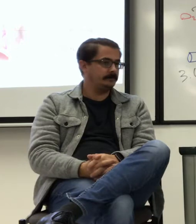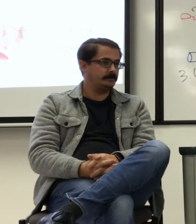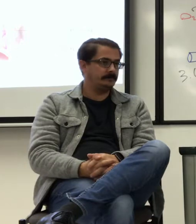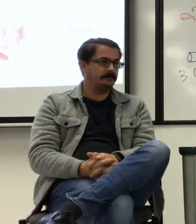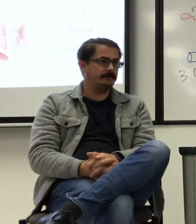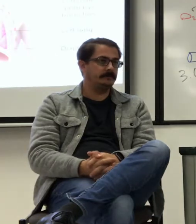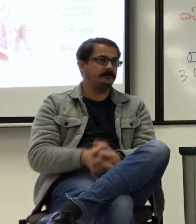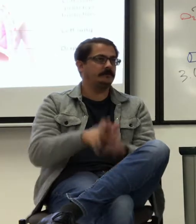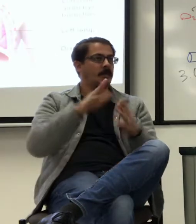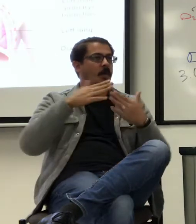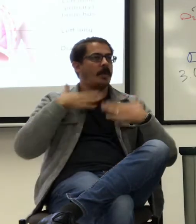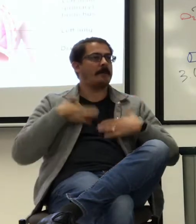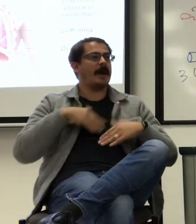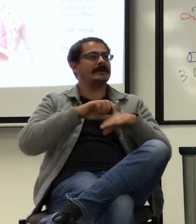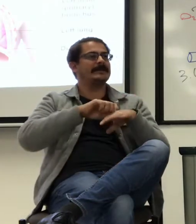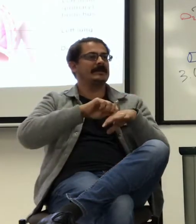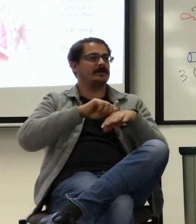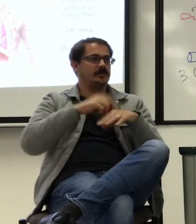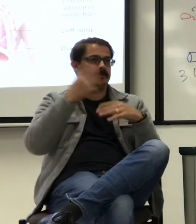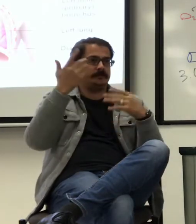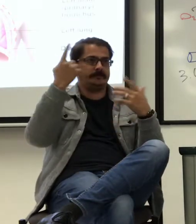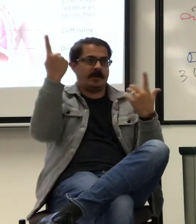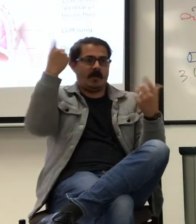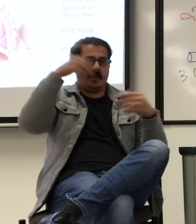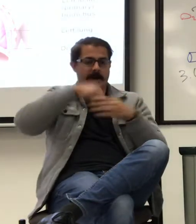of your body's tissues somewhere.